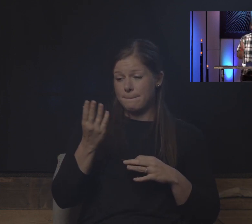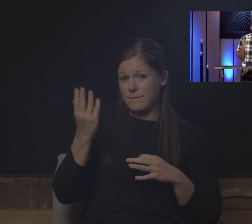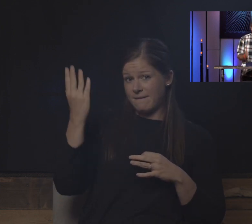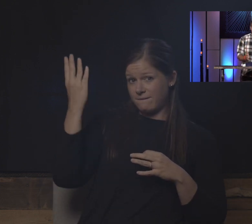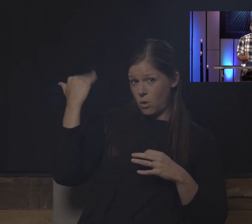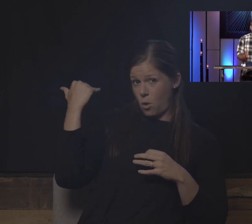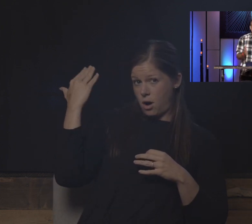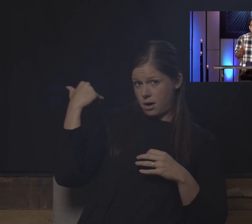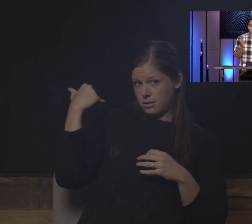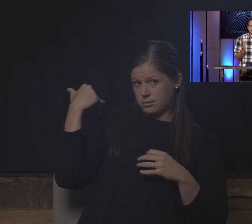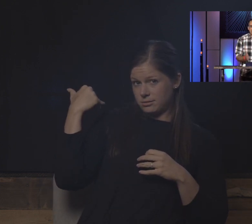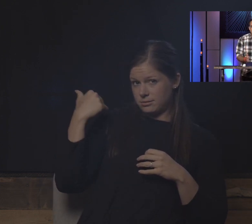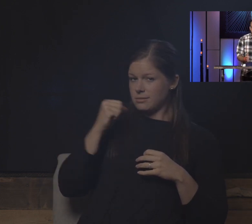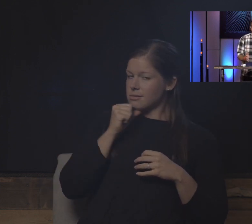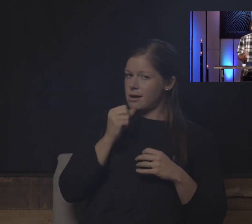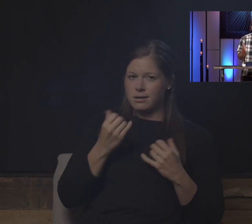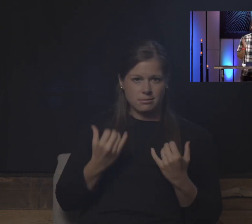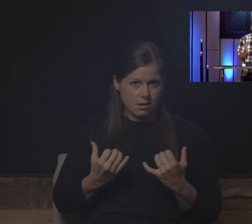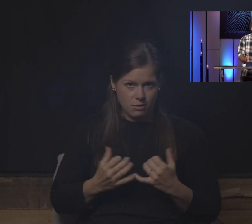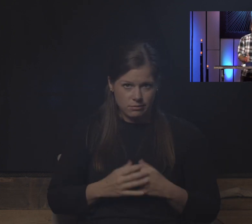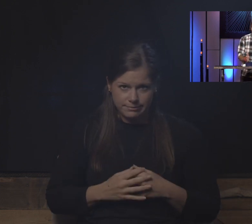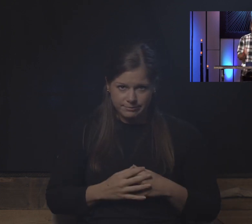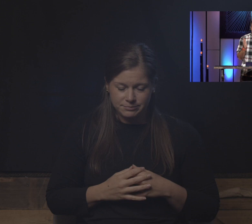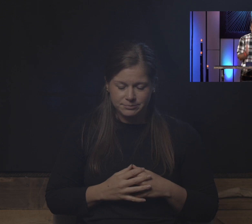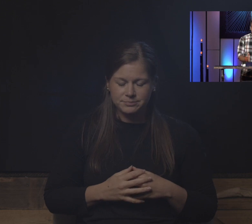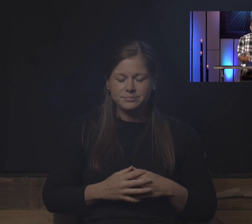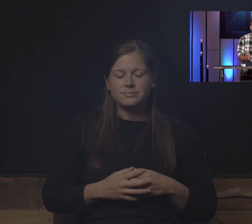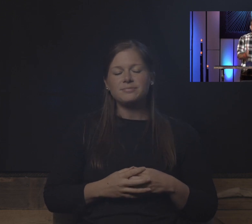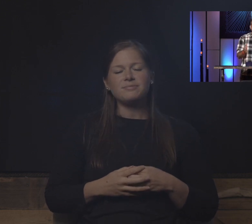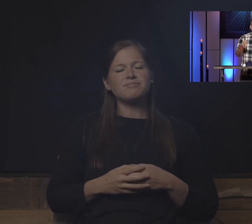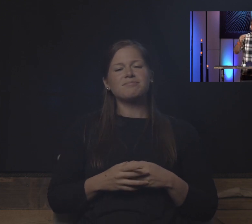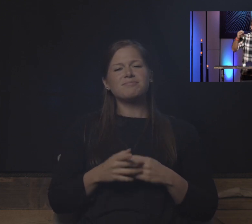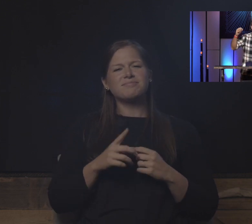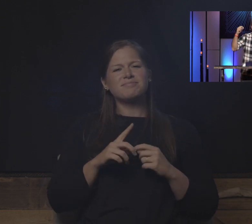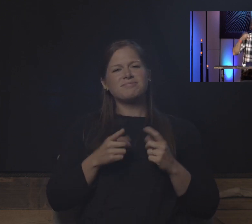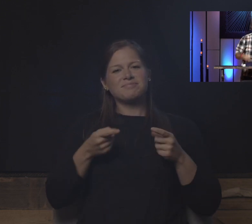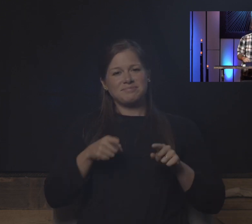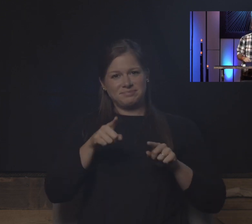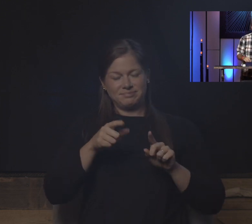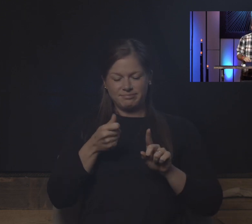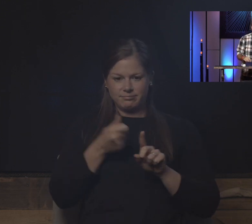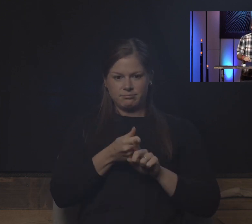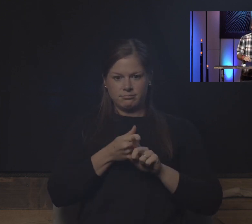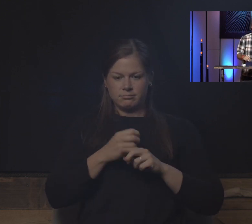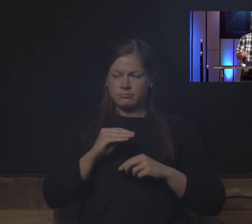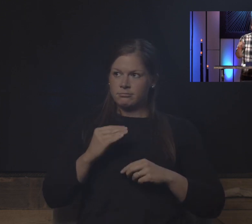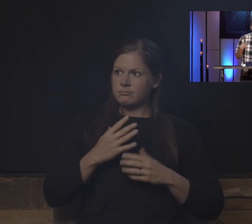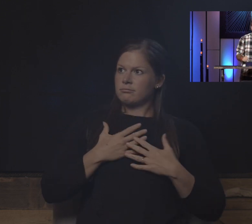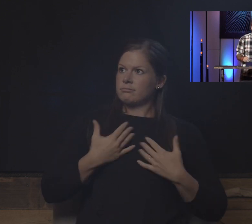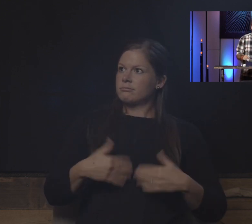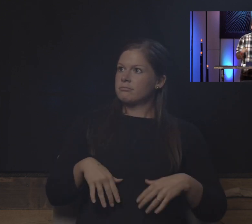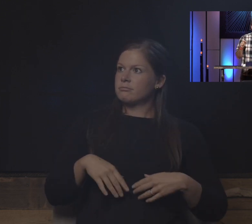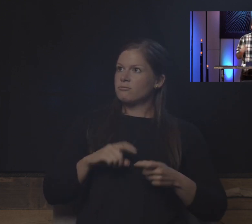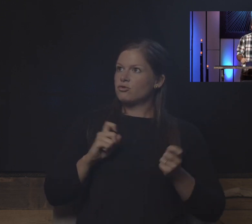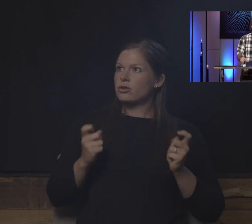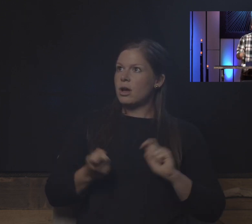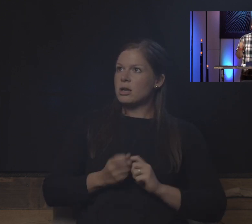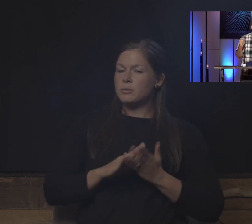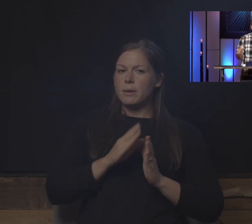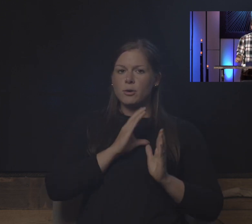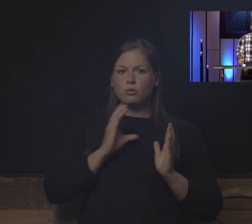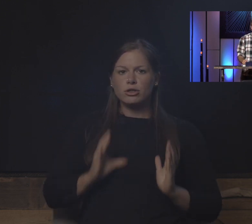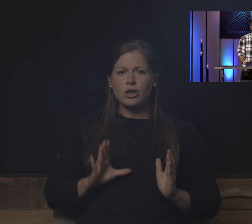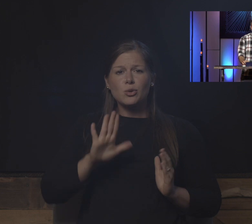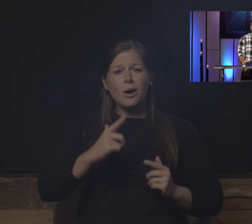Christian radically, decisively, and permanently changes a person's identity and changes a